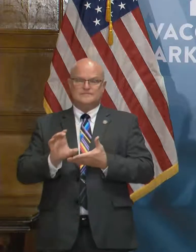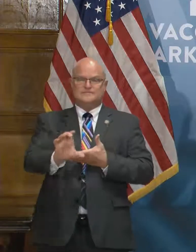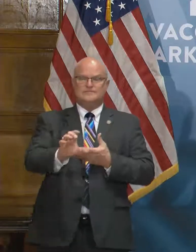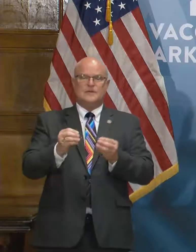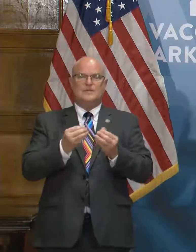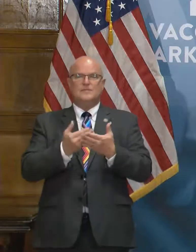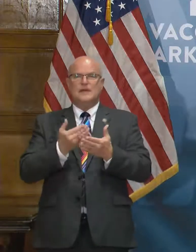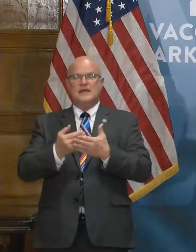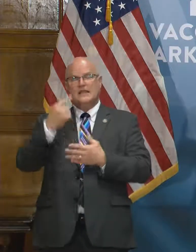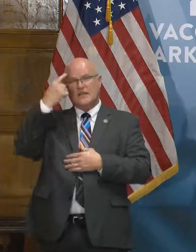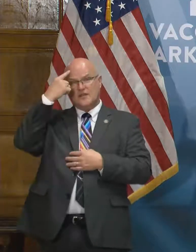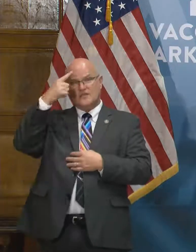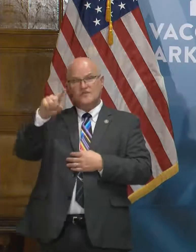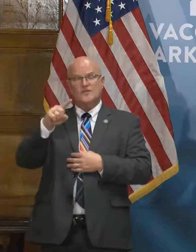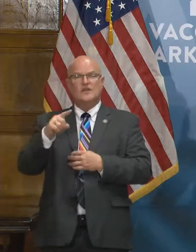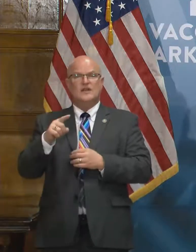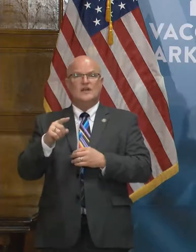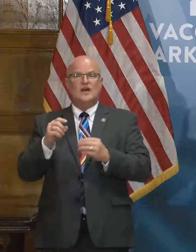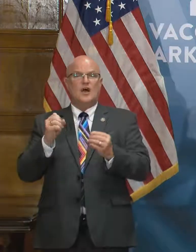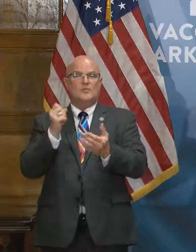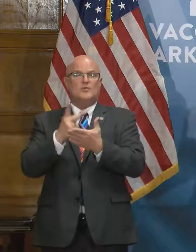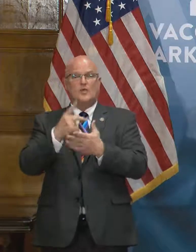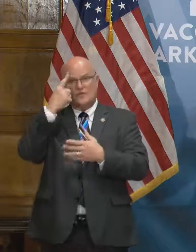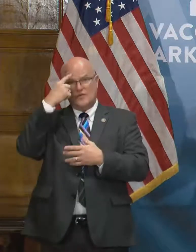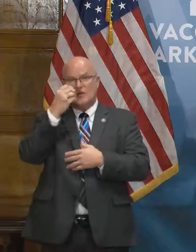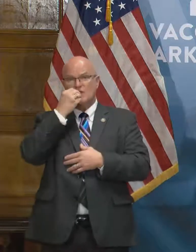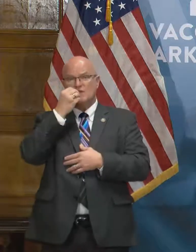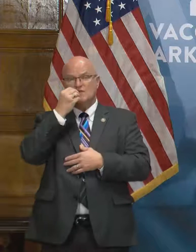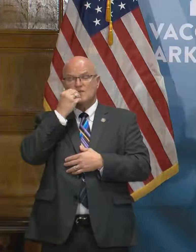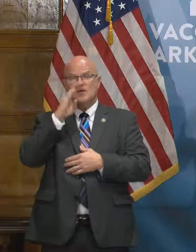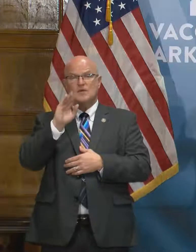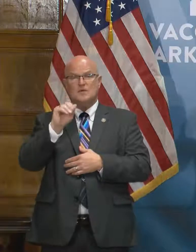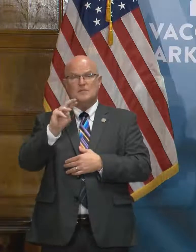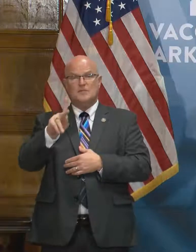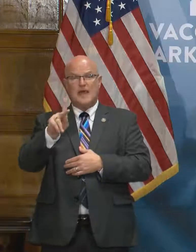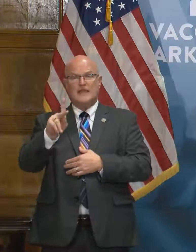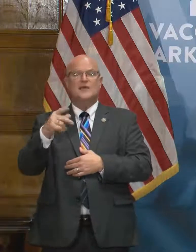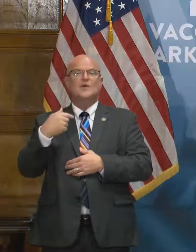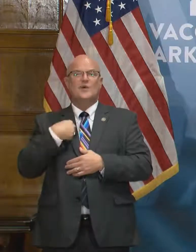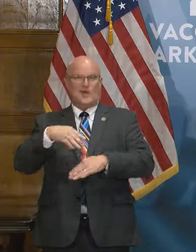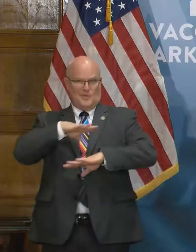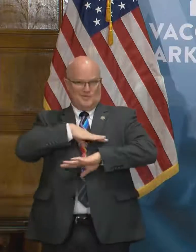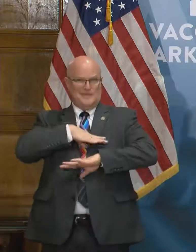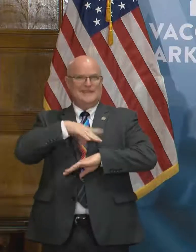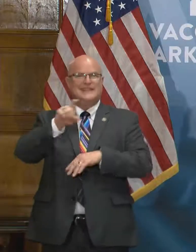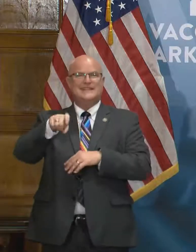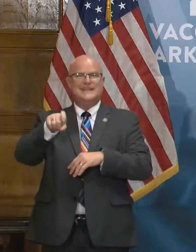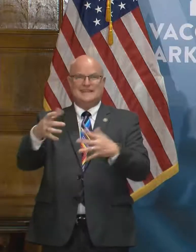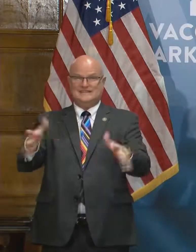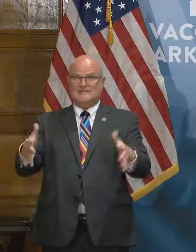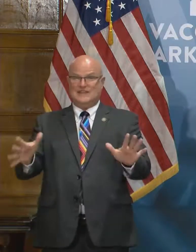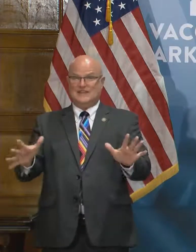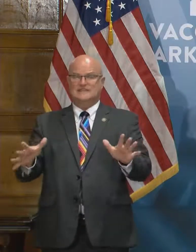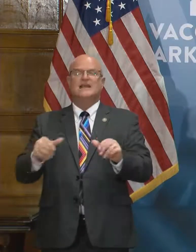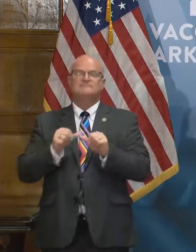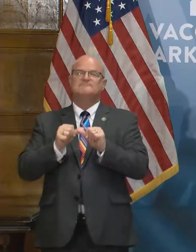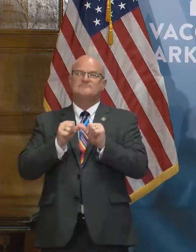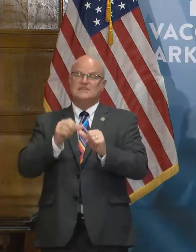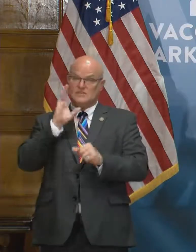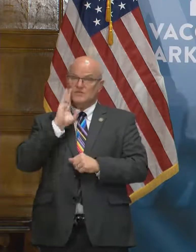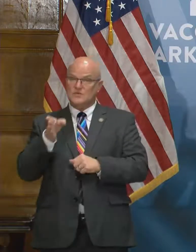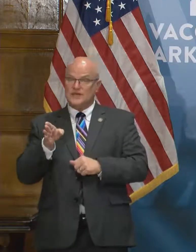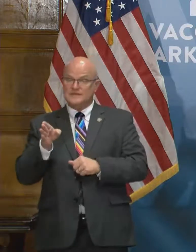funds for asking for approval for our food banks. So we are meeting the needs there, and we'll continue to do